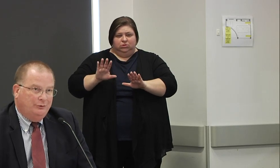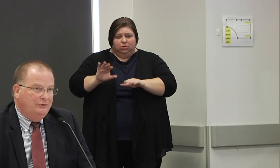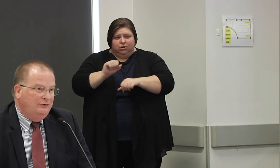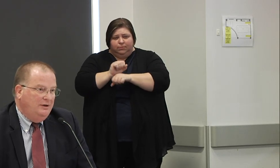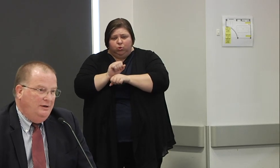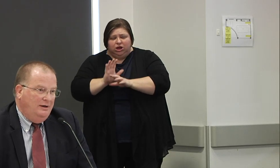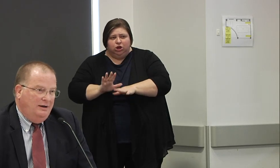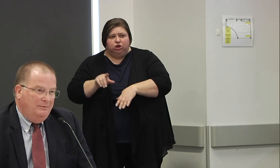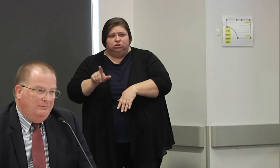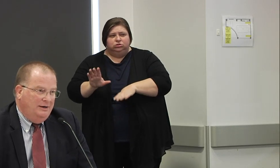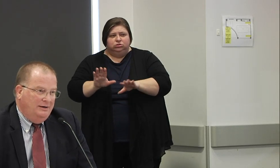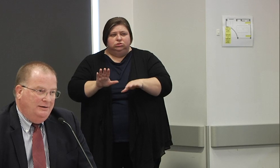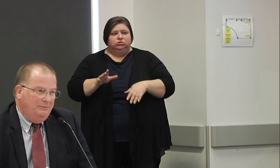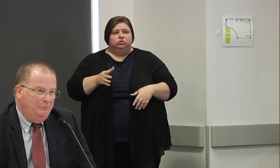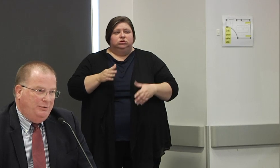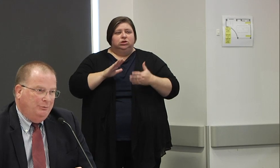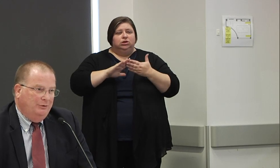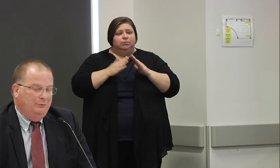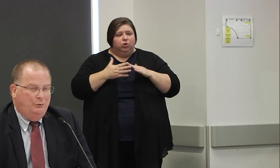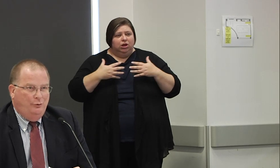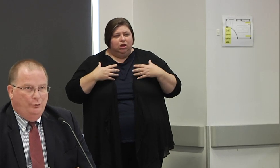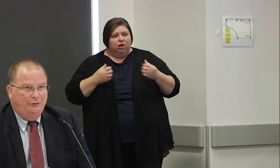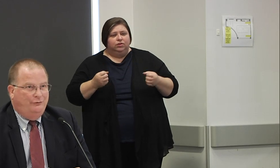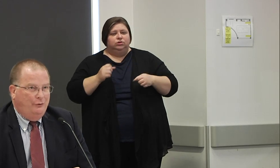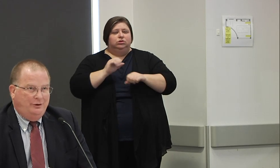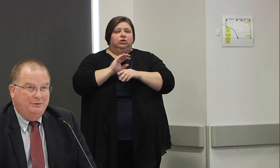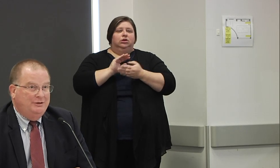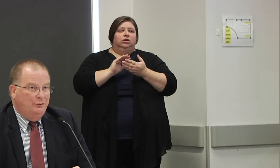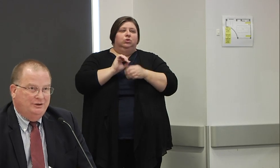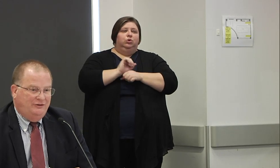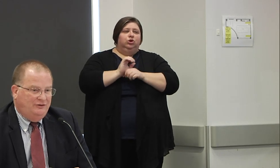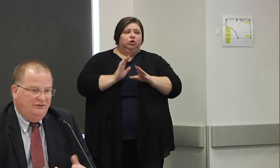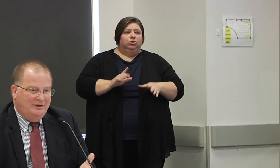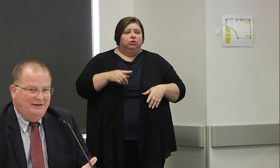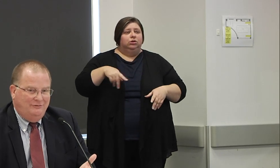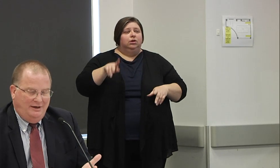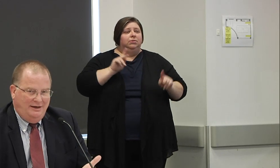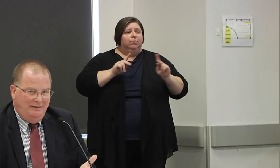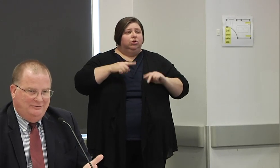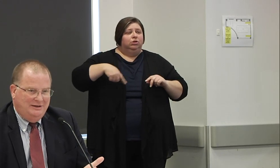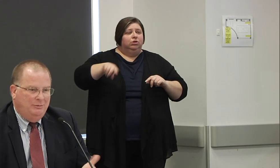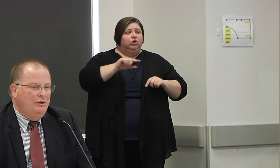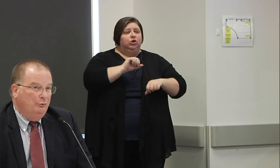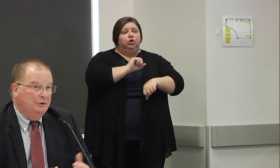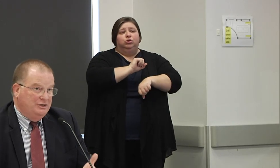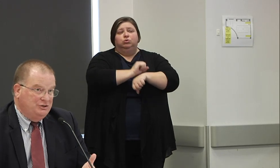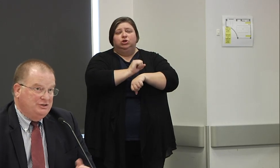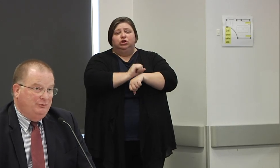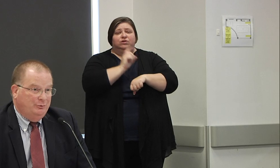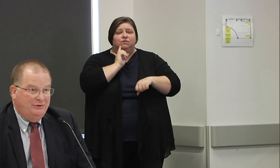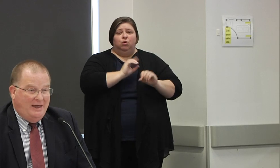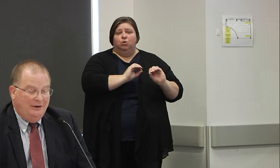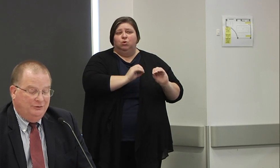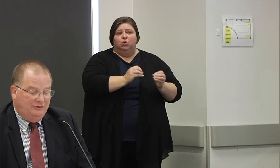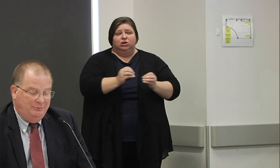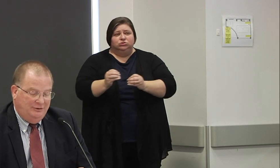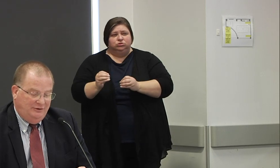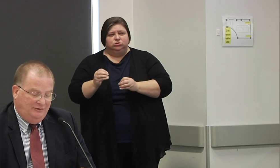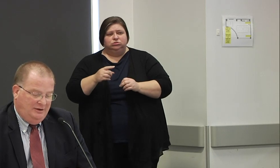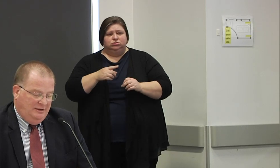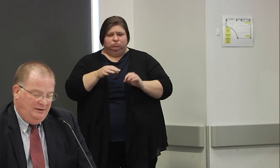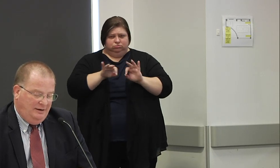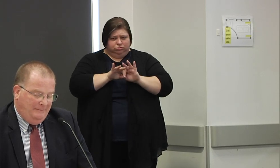workers, people who work for community organizations that have deep relationships with at-risk